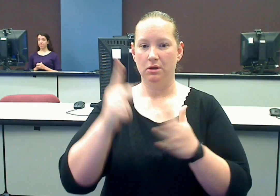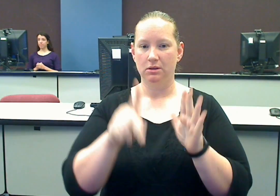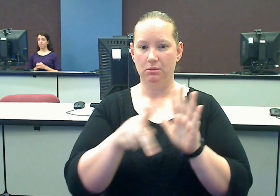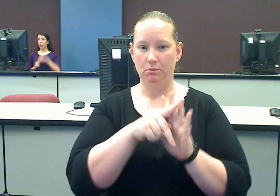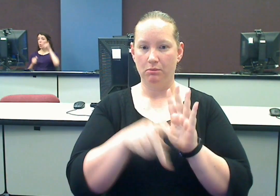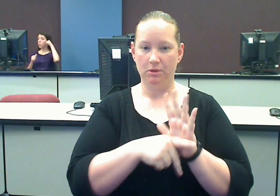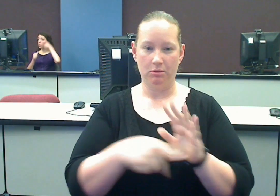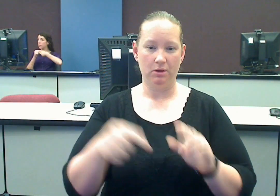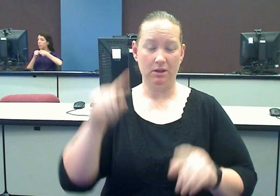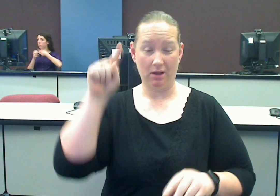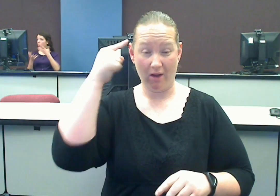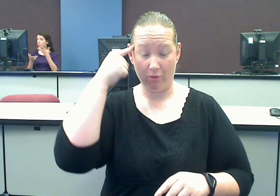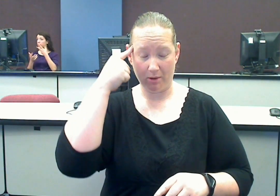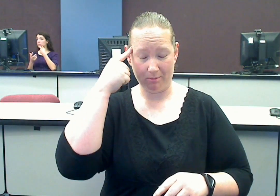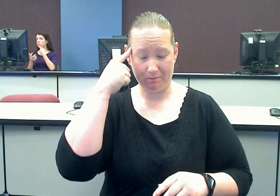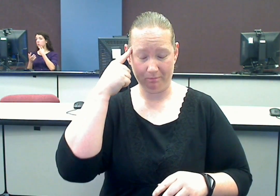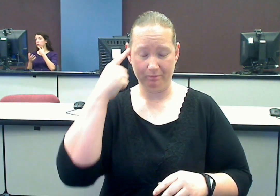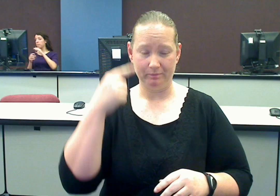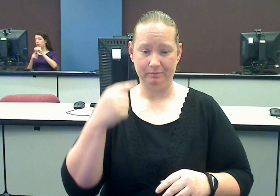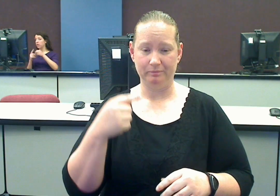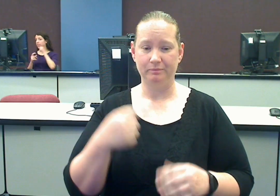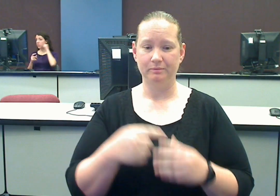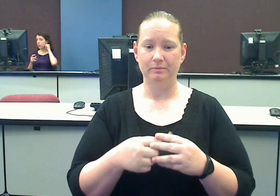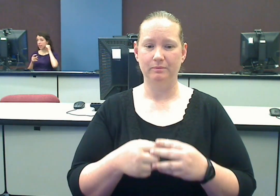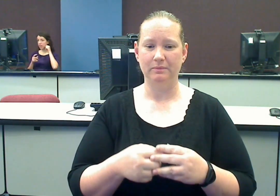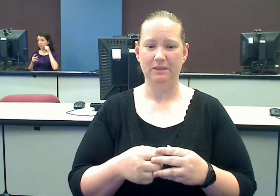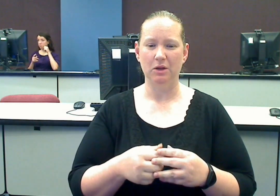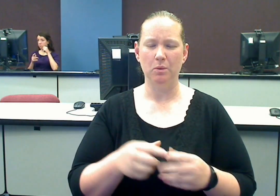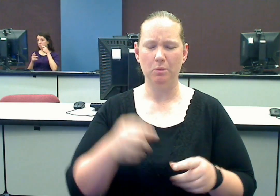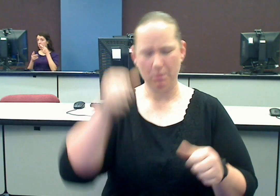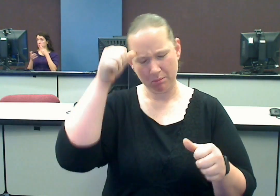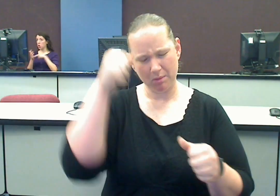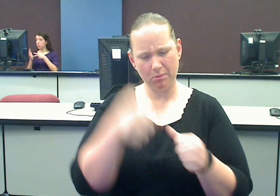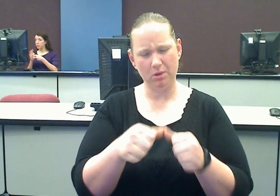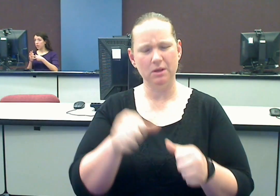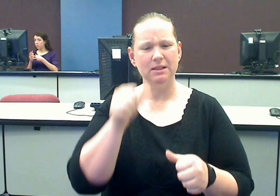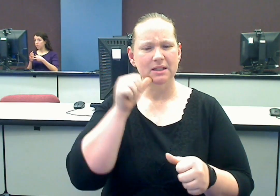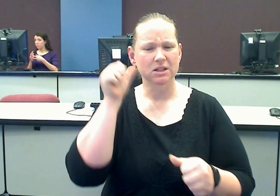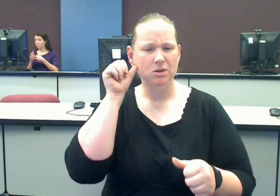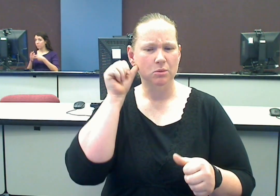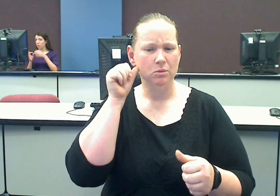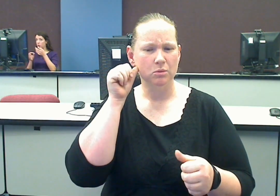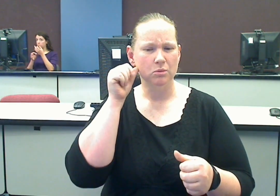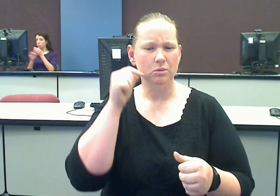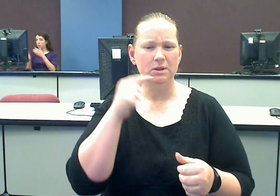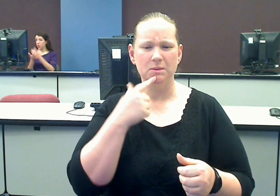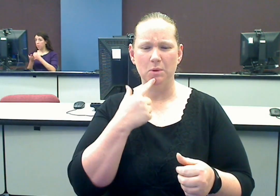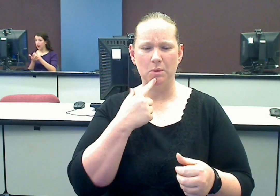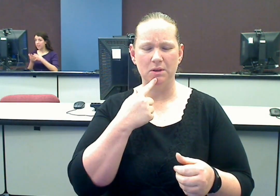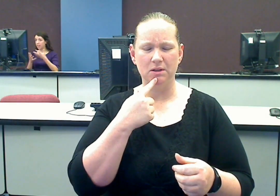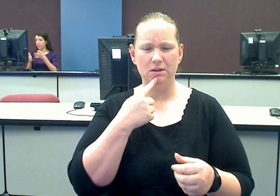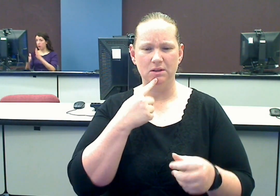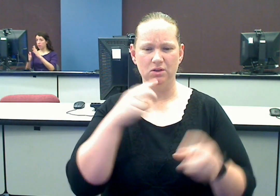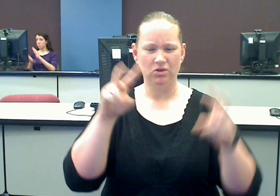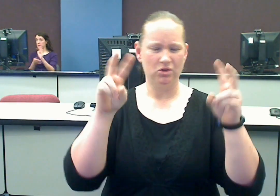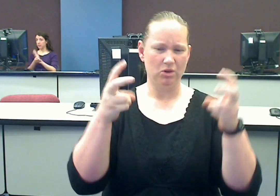Remember what we spoke about yesterday in terms of free enterprise allowing businesses to operate freely